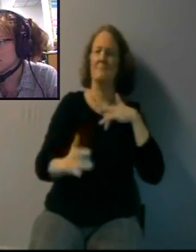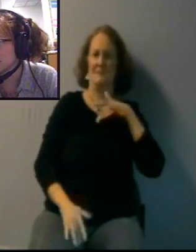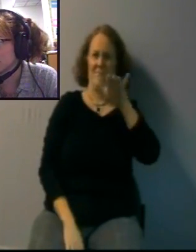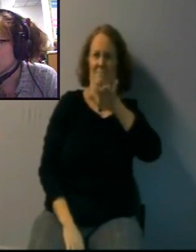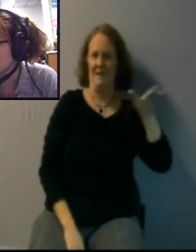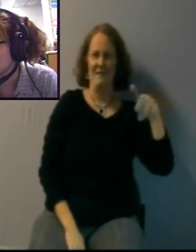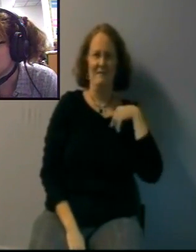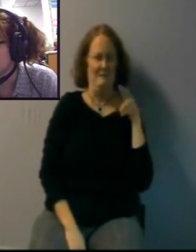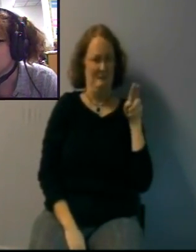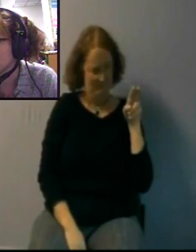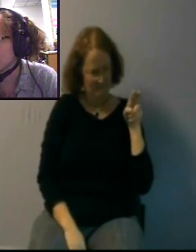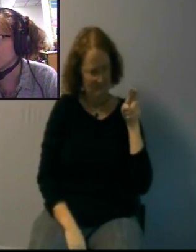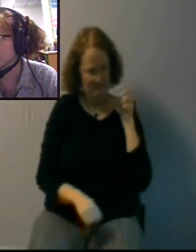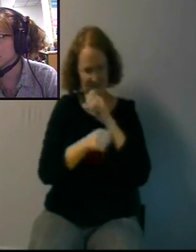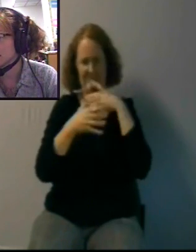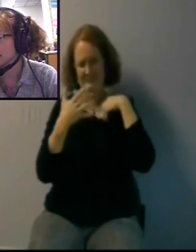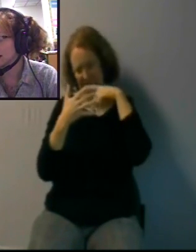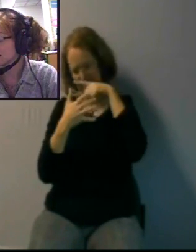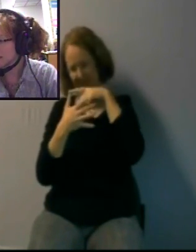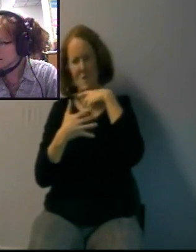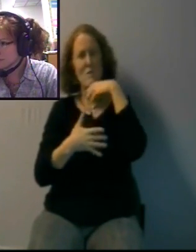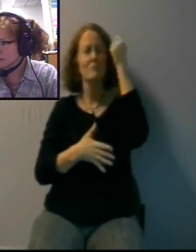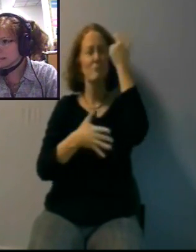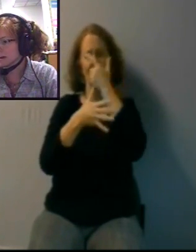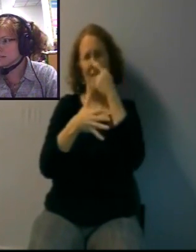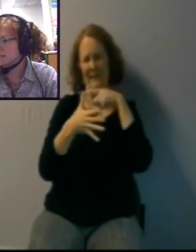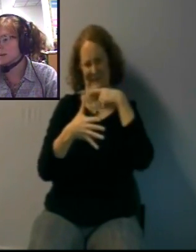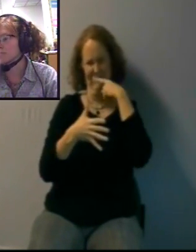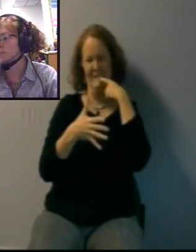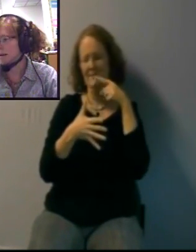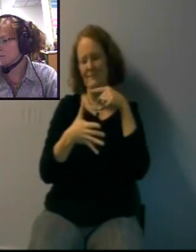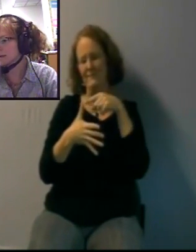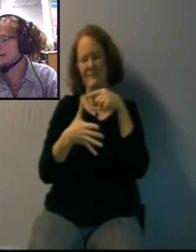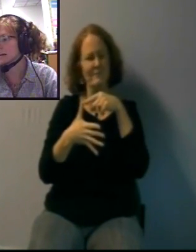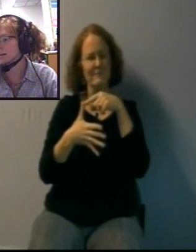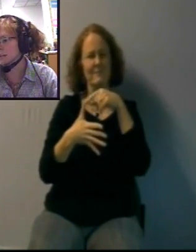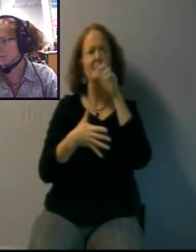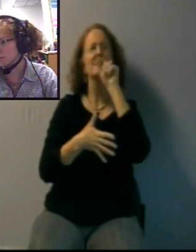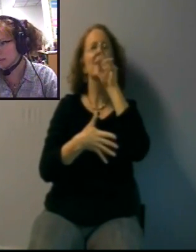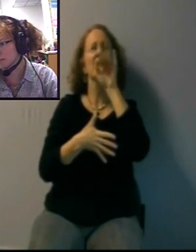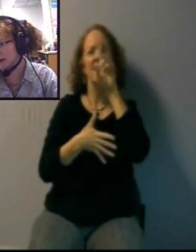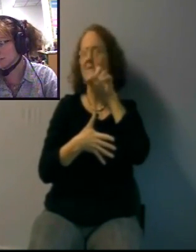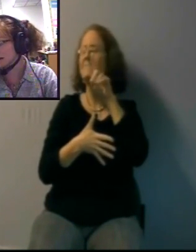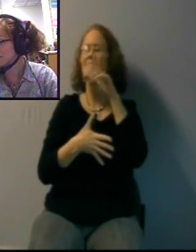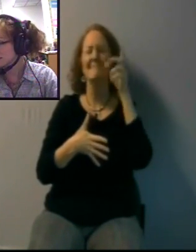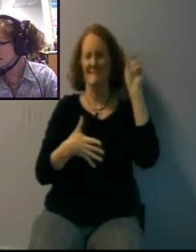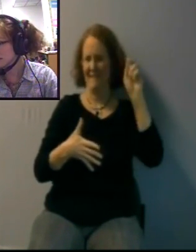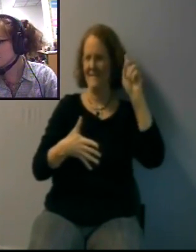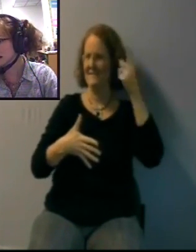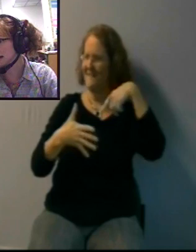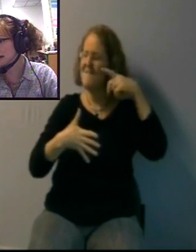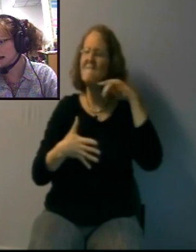given a sign name, but if it has less than 4 letters, then probably your name could be spelled. Now, myself, I